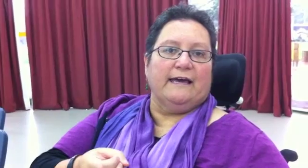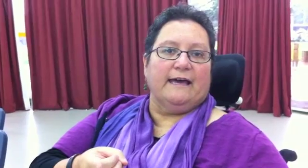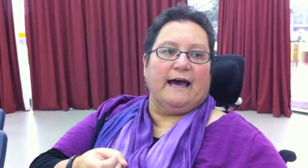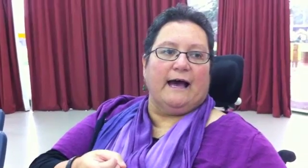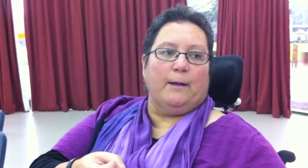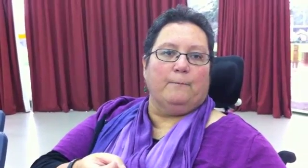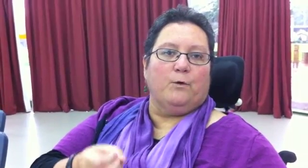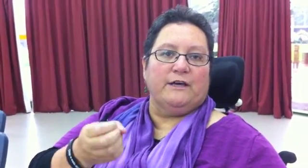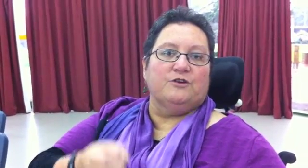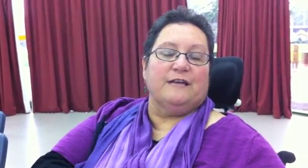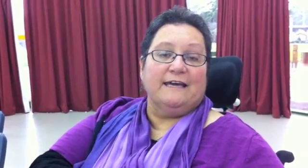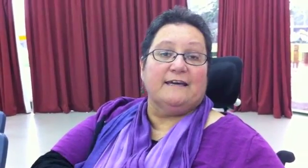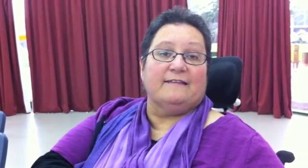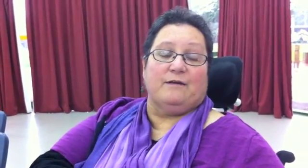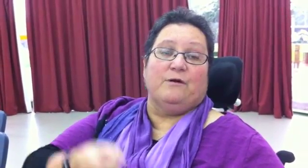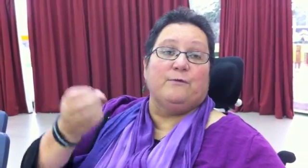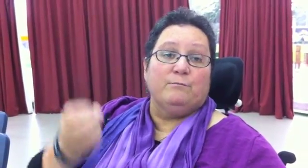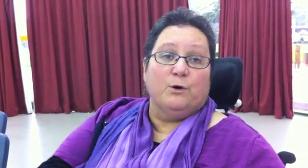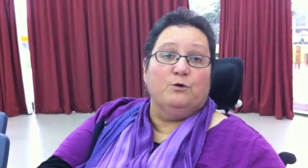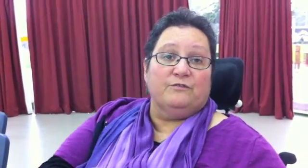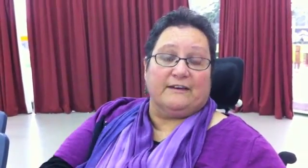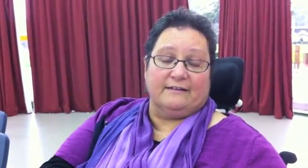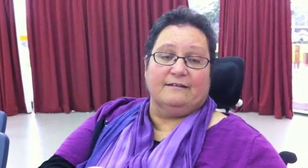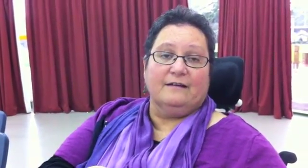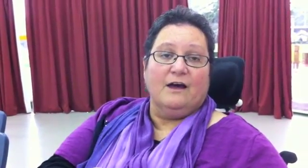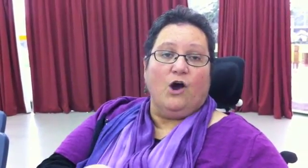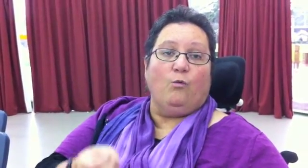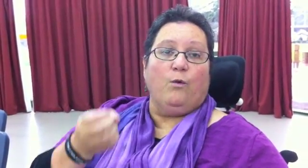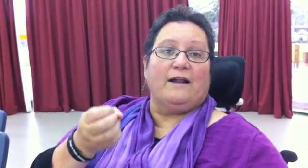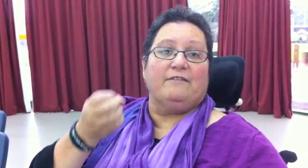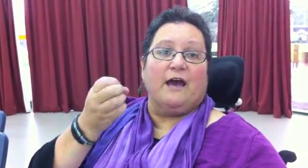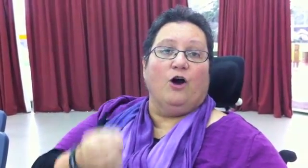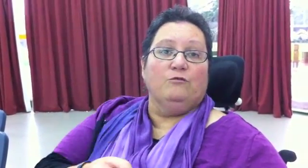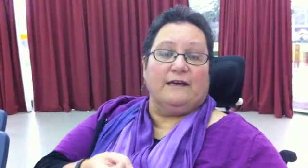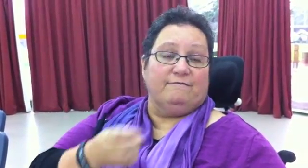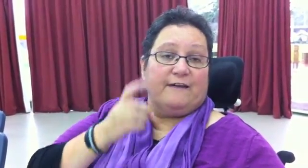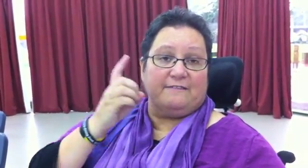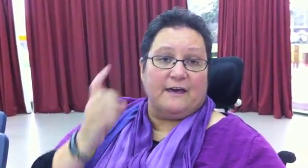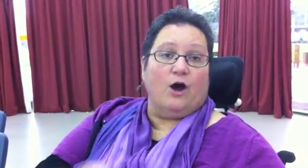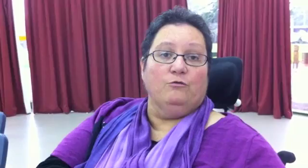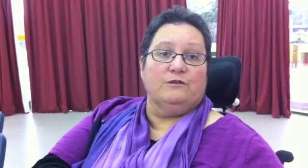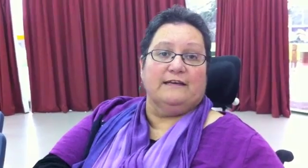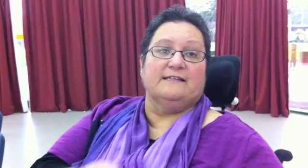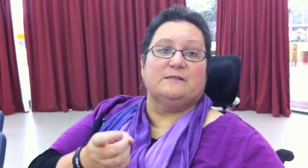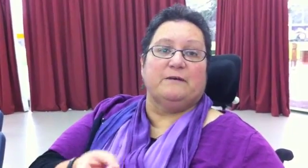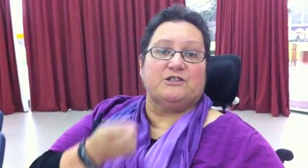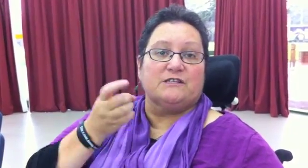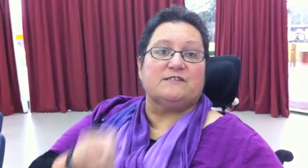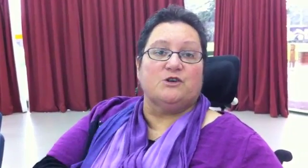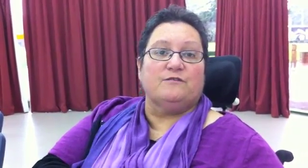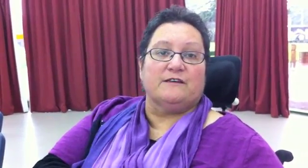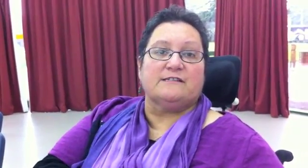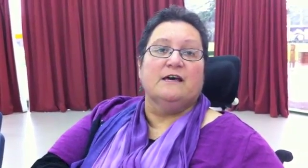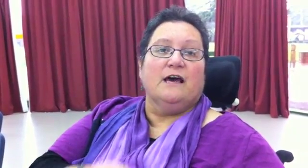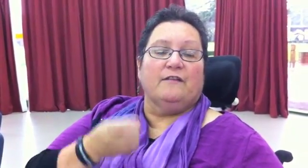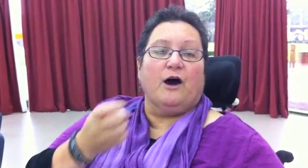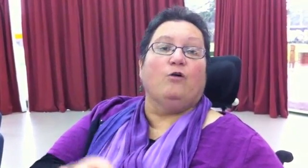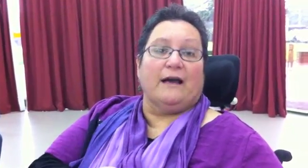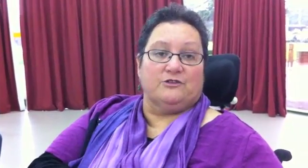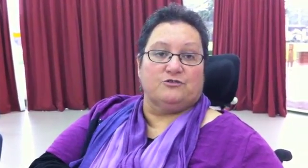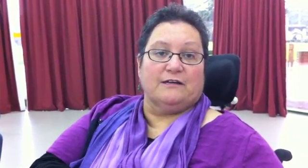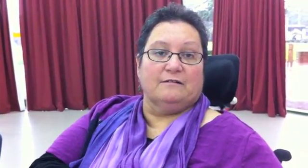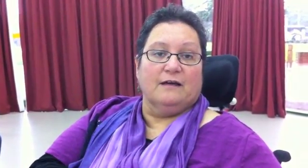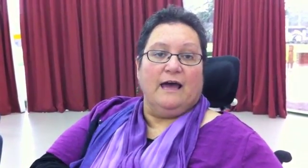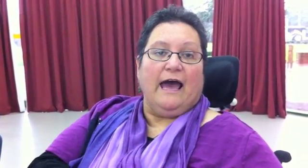that we're unique in that we're removing one of the only, in fact the only specialist service in